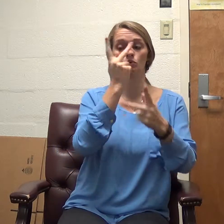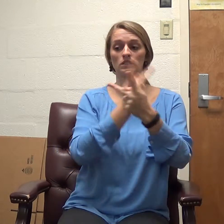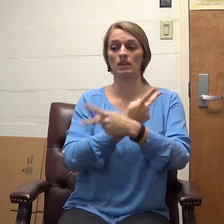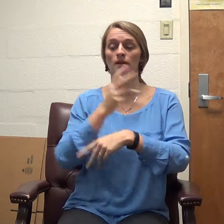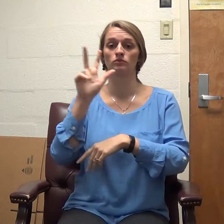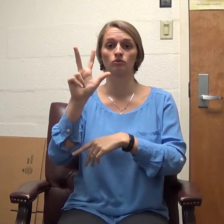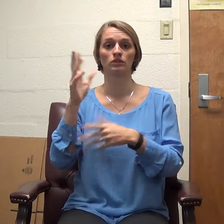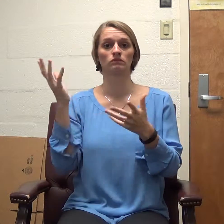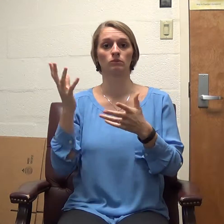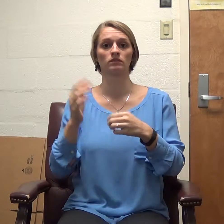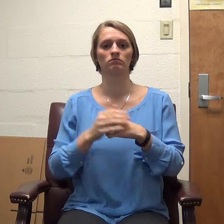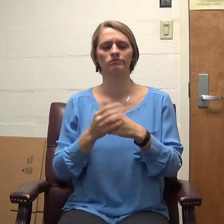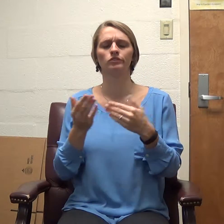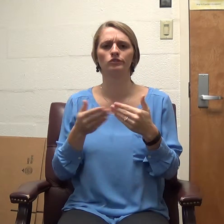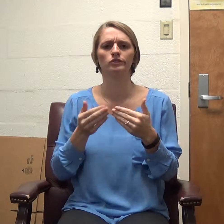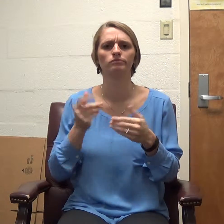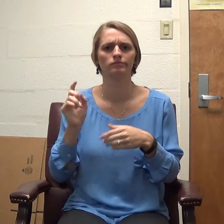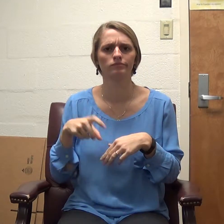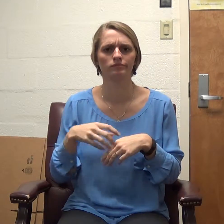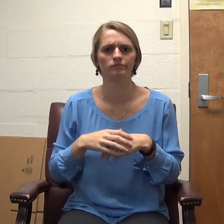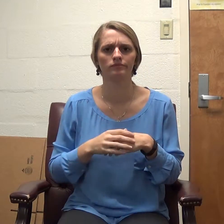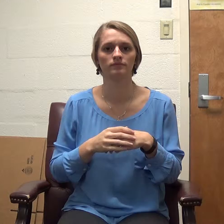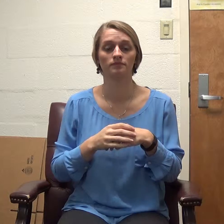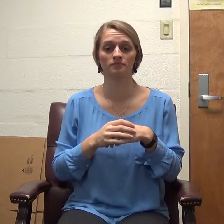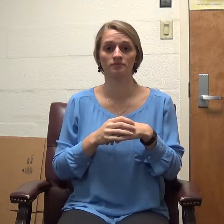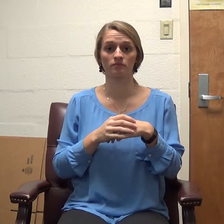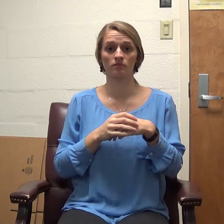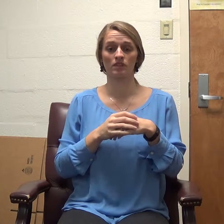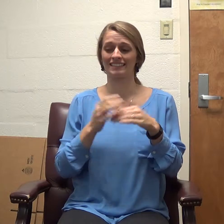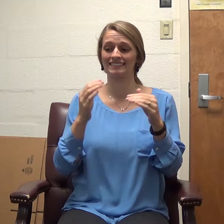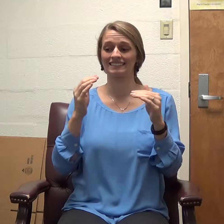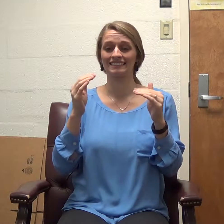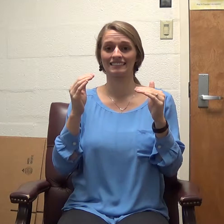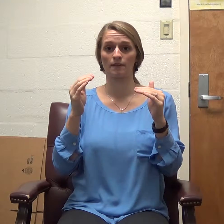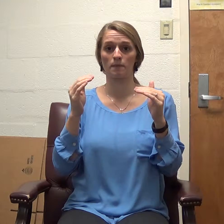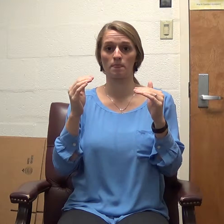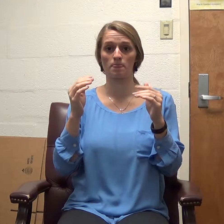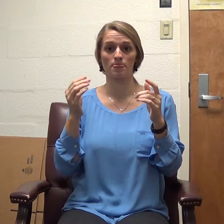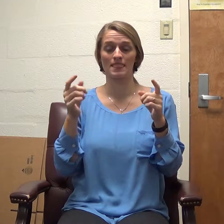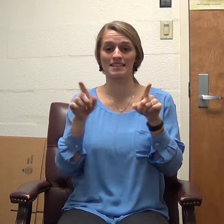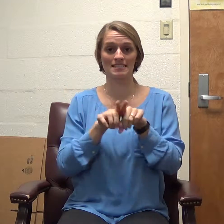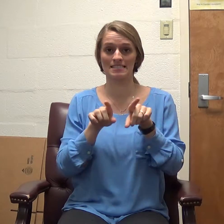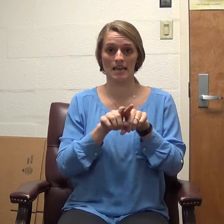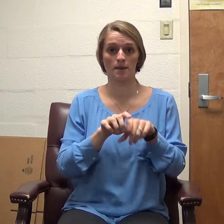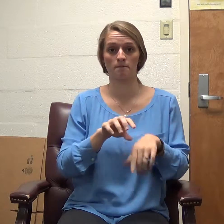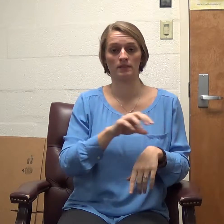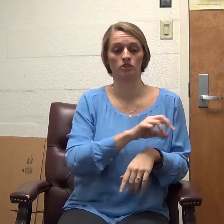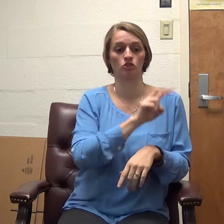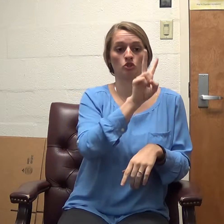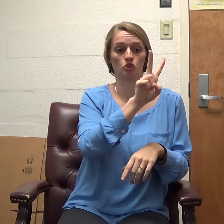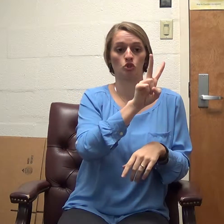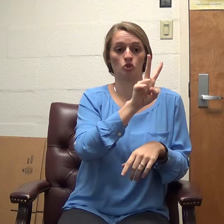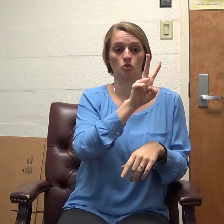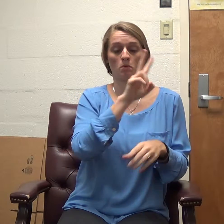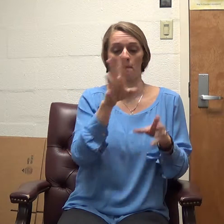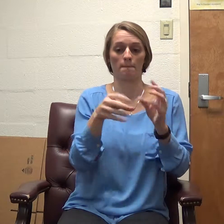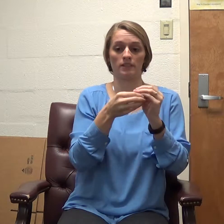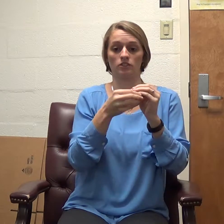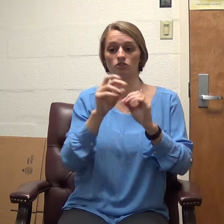you. That's the same thing as 2 plus 2 plus 2, which equals